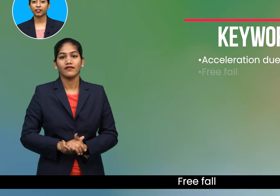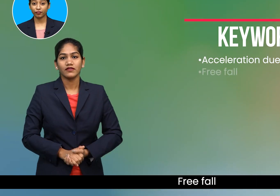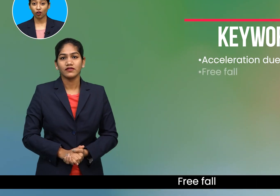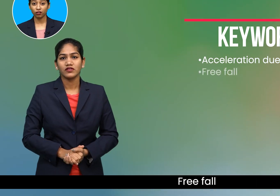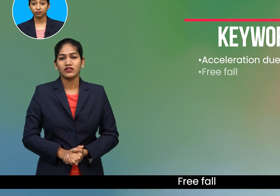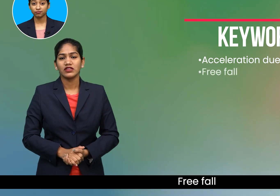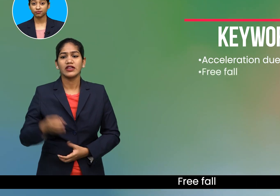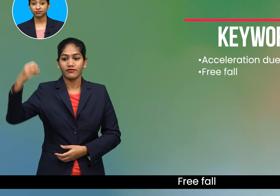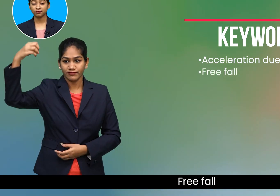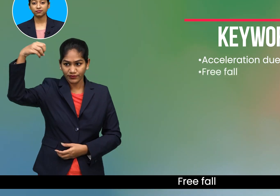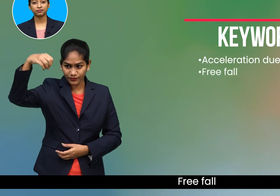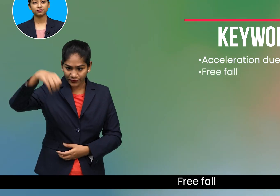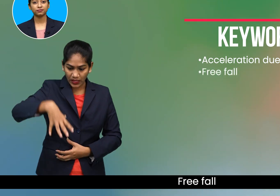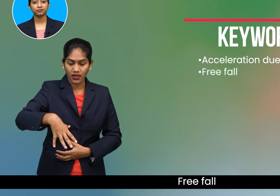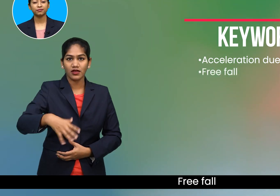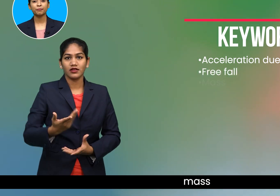free fall,